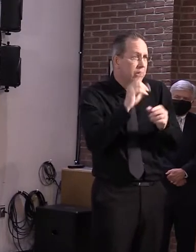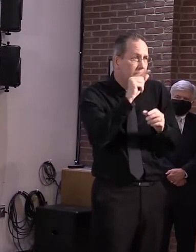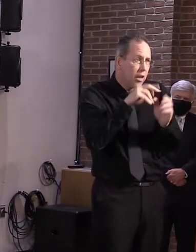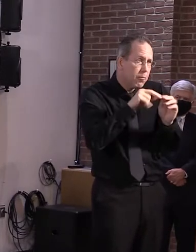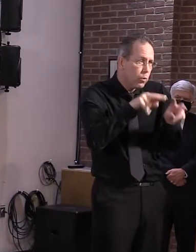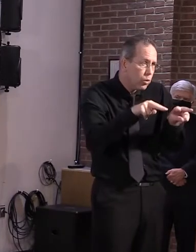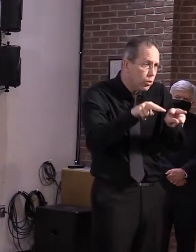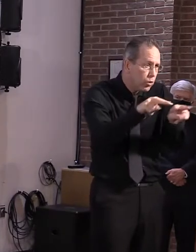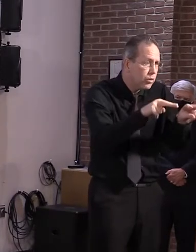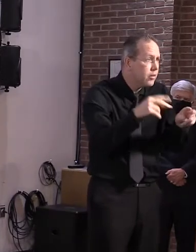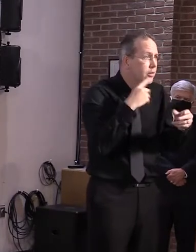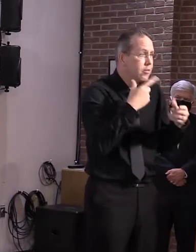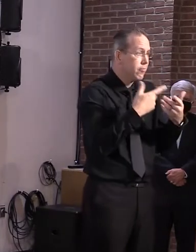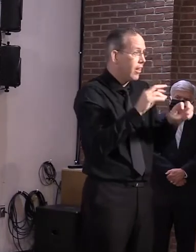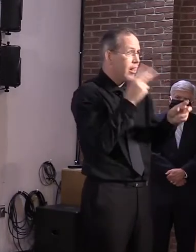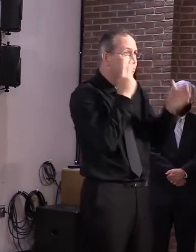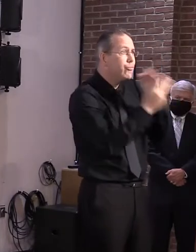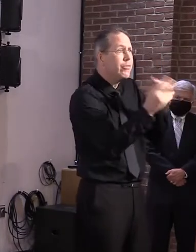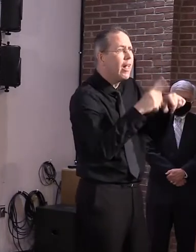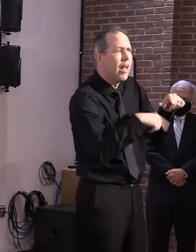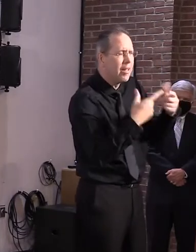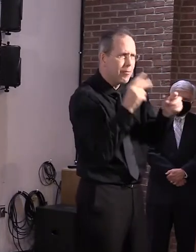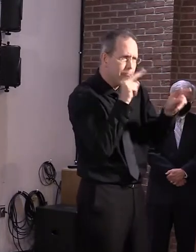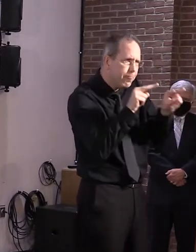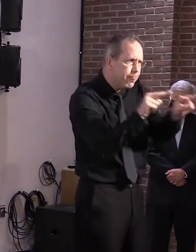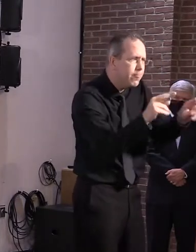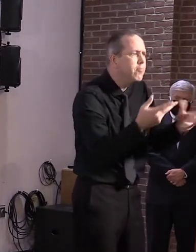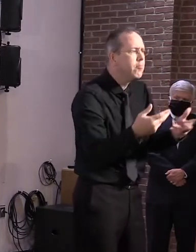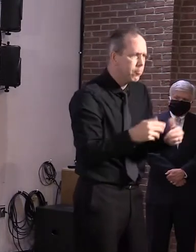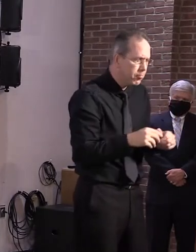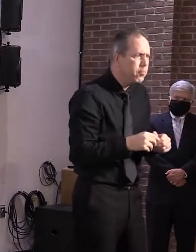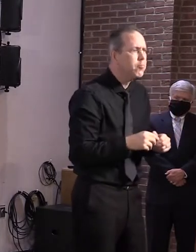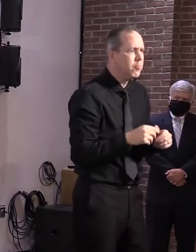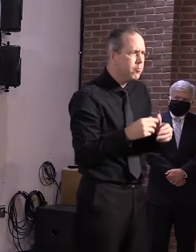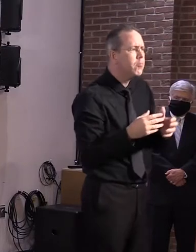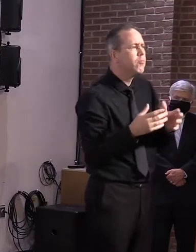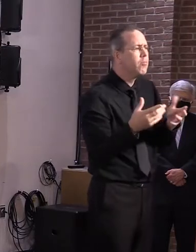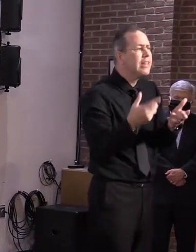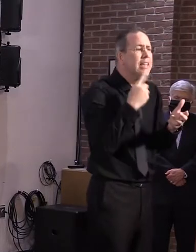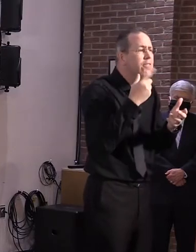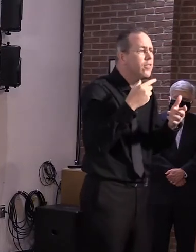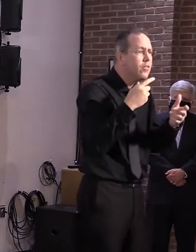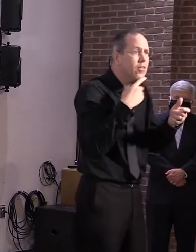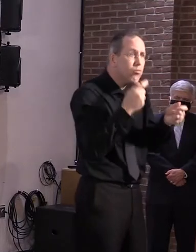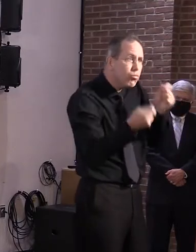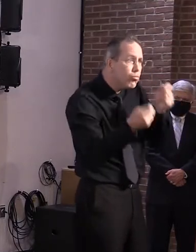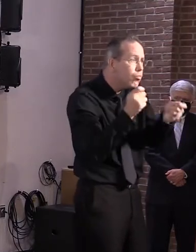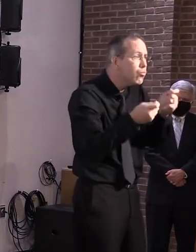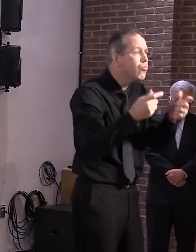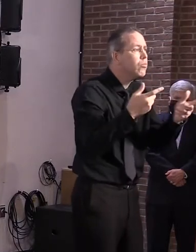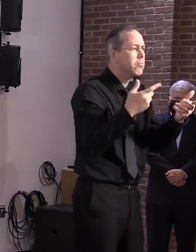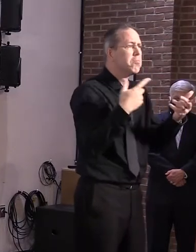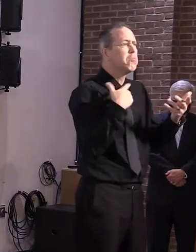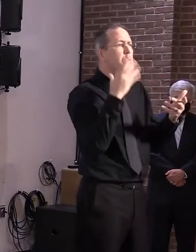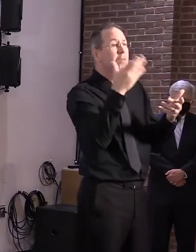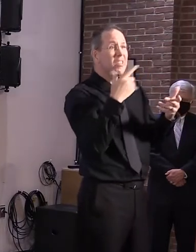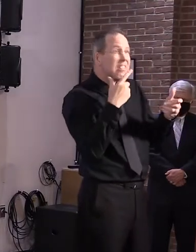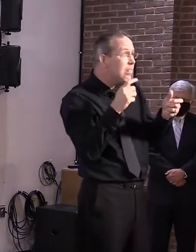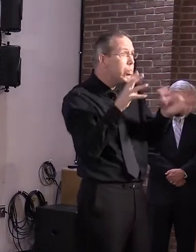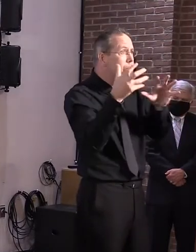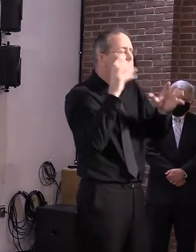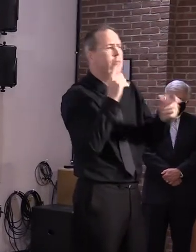public health. I'll now turn it over to Rich to share more details on this plan. Rich.